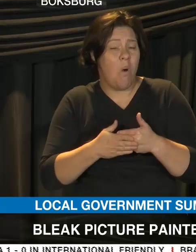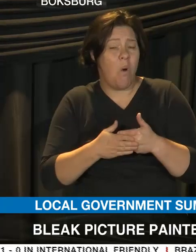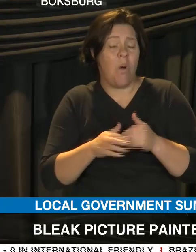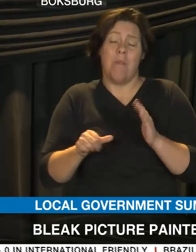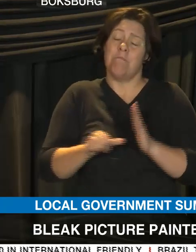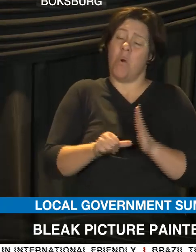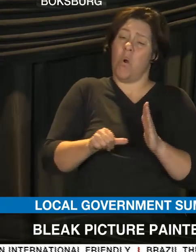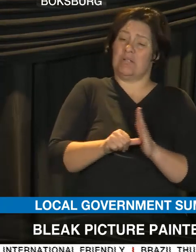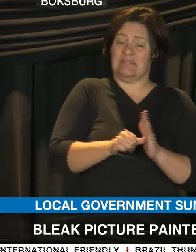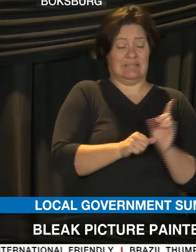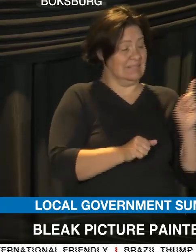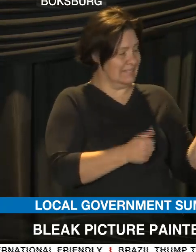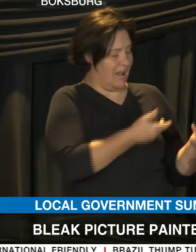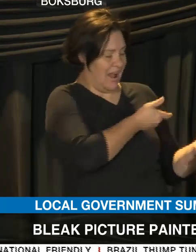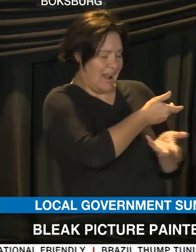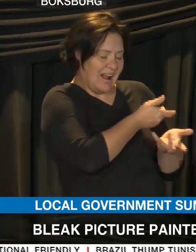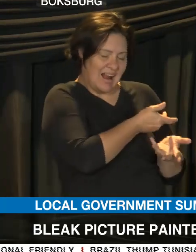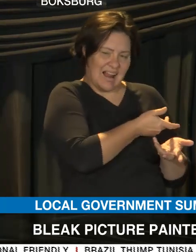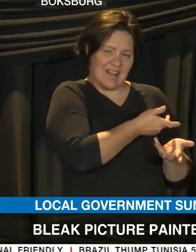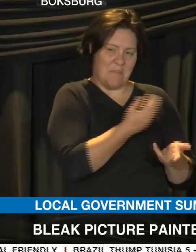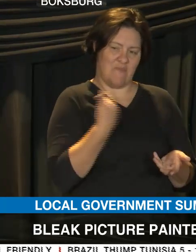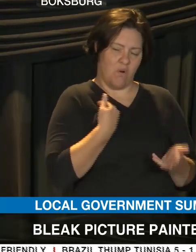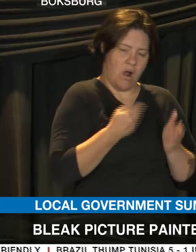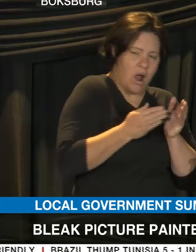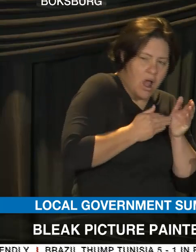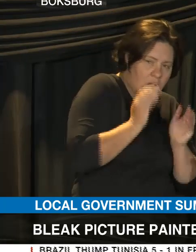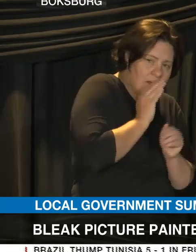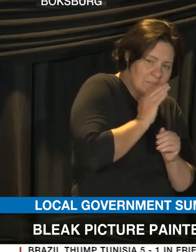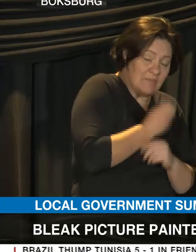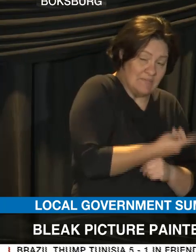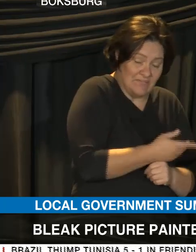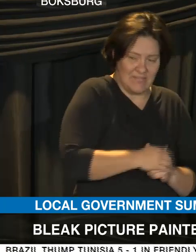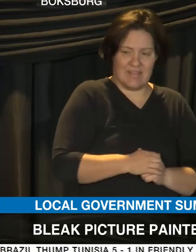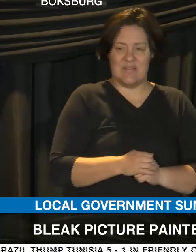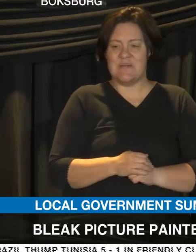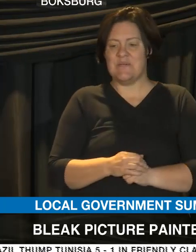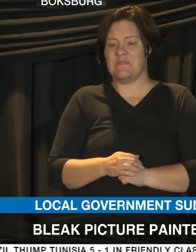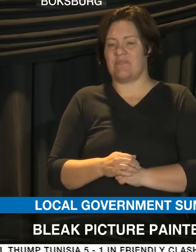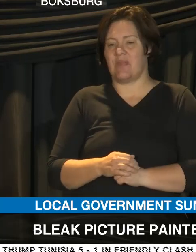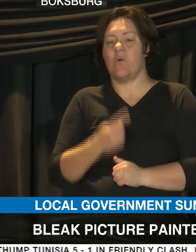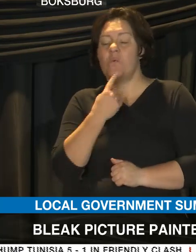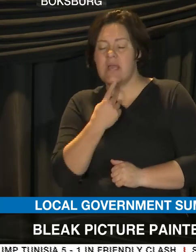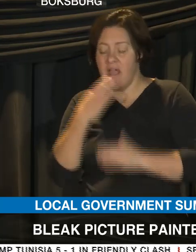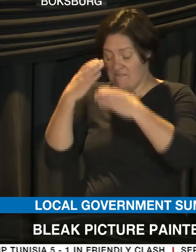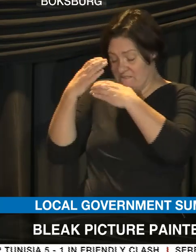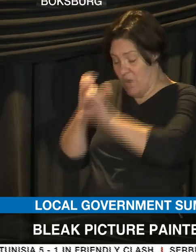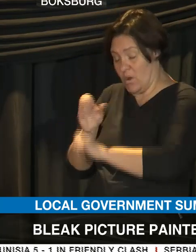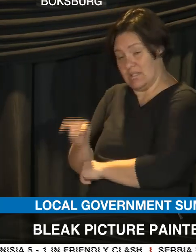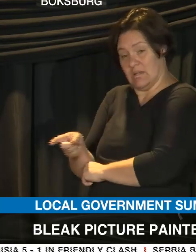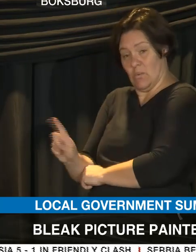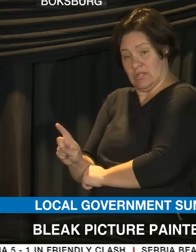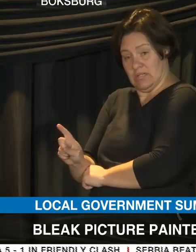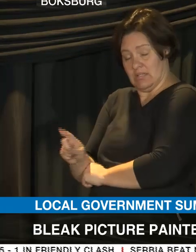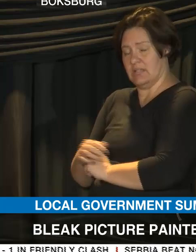that Minister Dlamini Zuma and I whispered to each other about was to say we also now need to focus